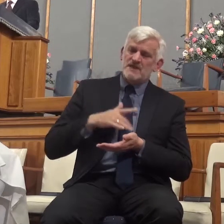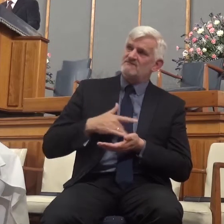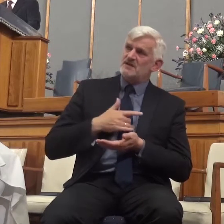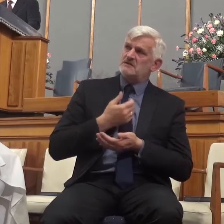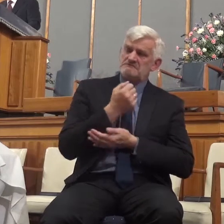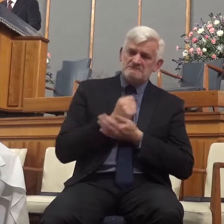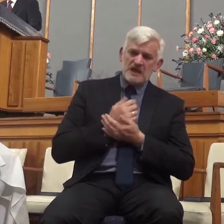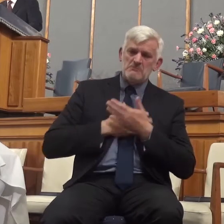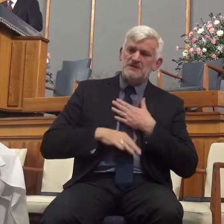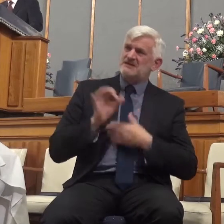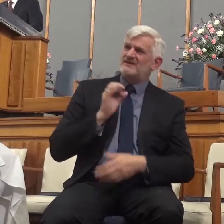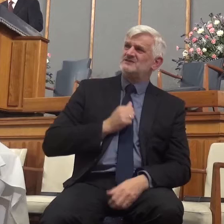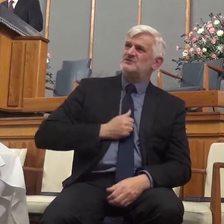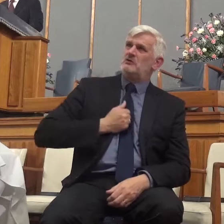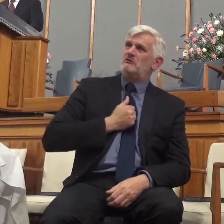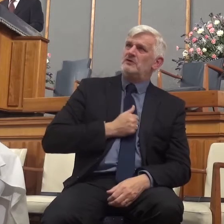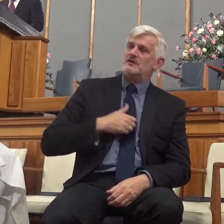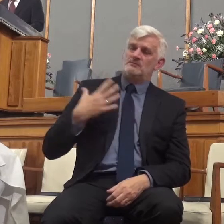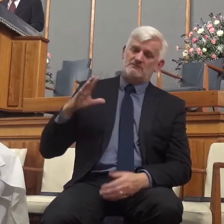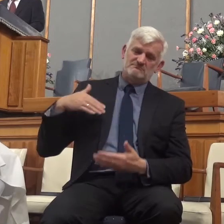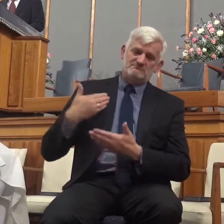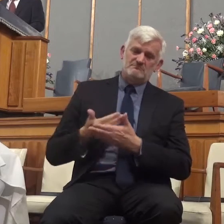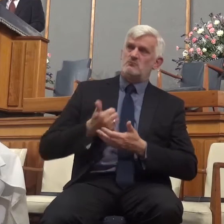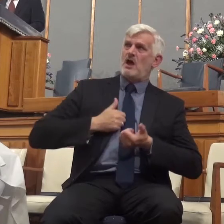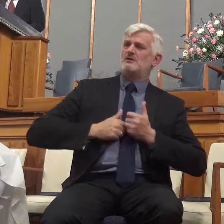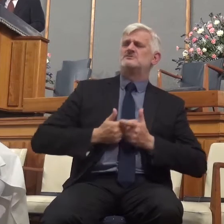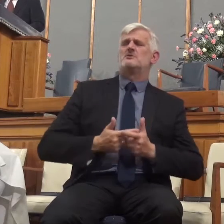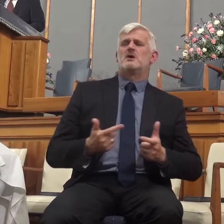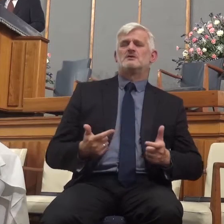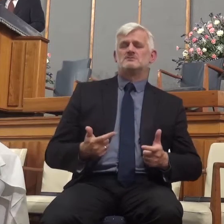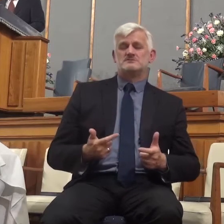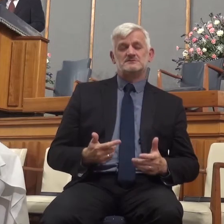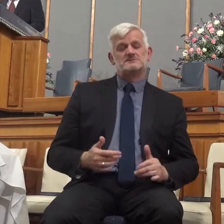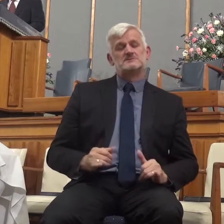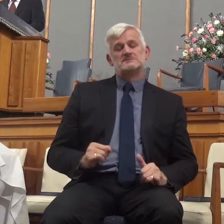and you've lived as a very proud, disdainful person.